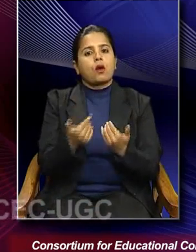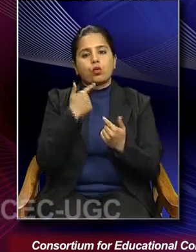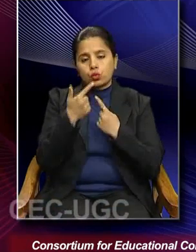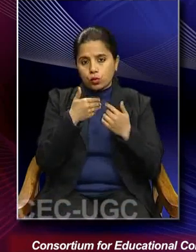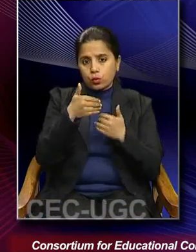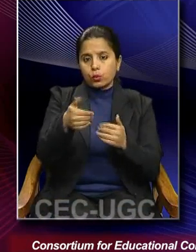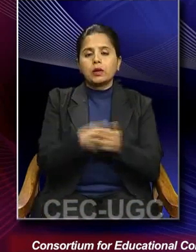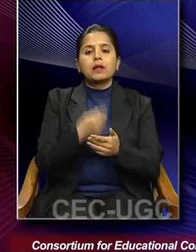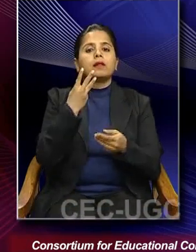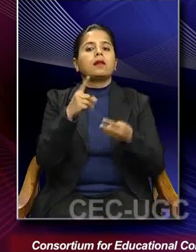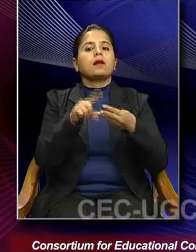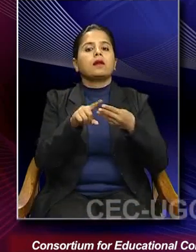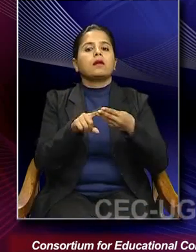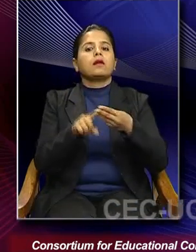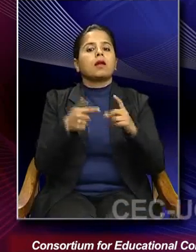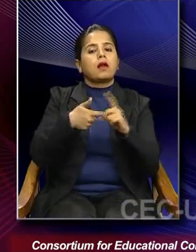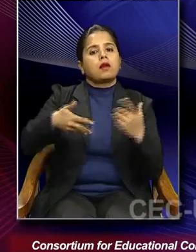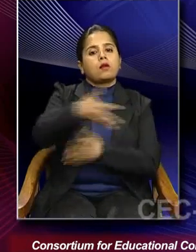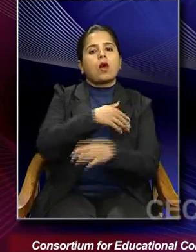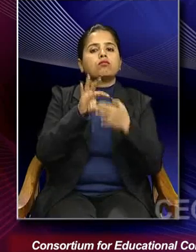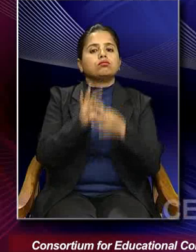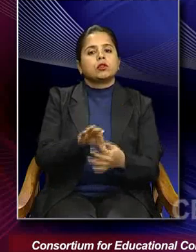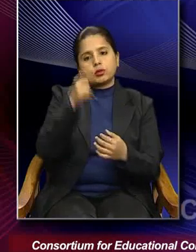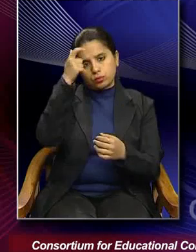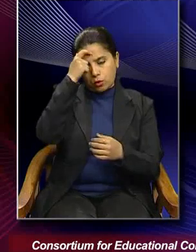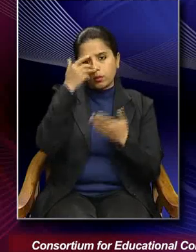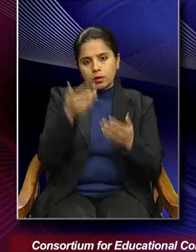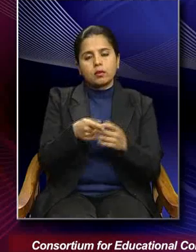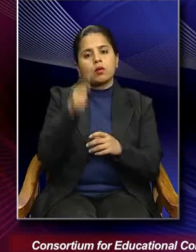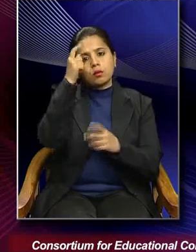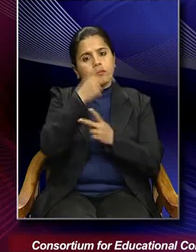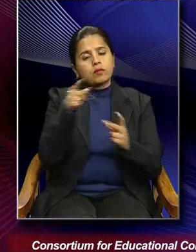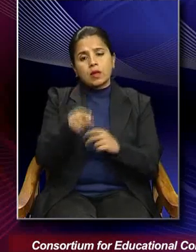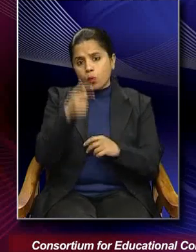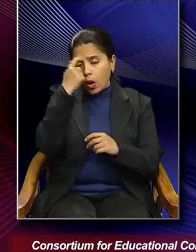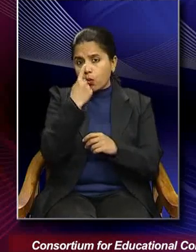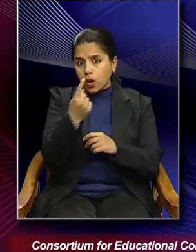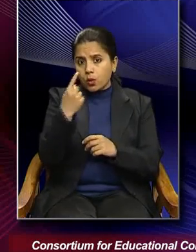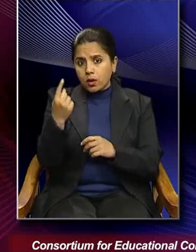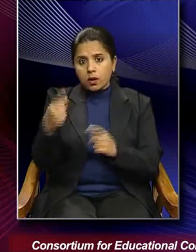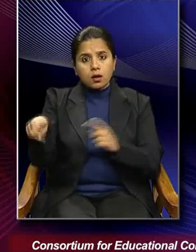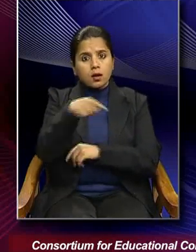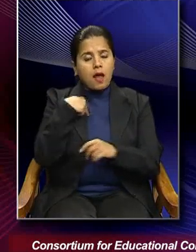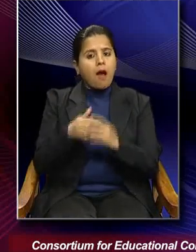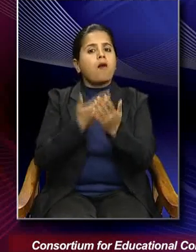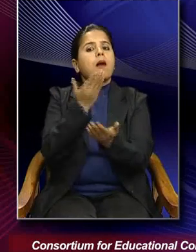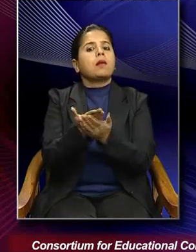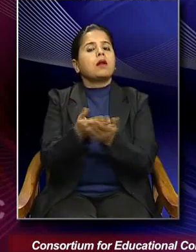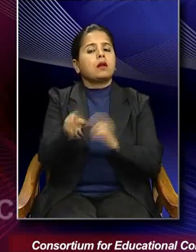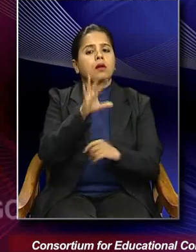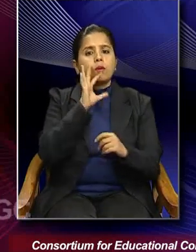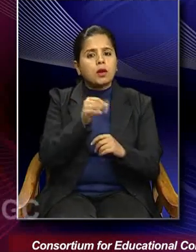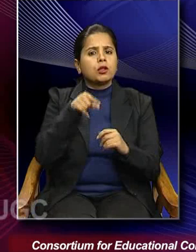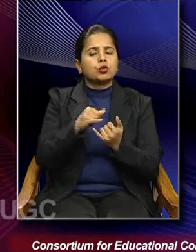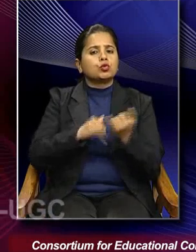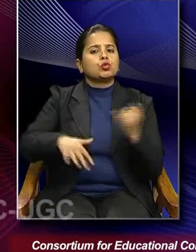are 3 environmental related issues. Each problem we will apply a particular